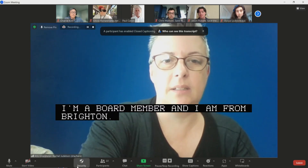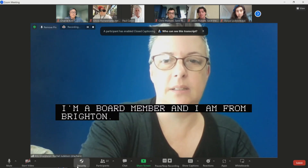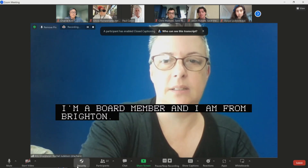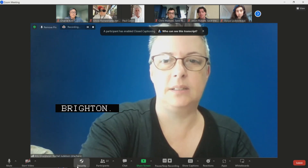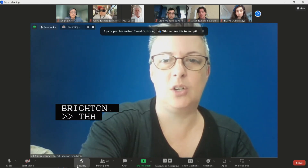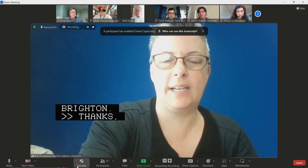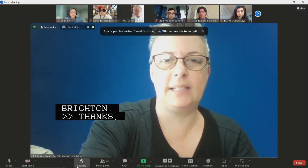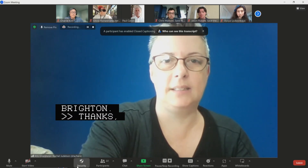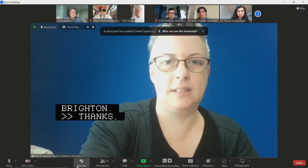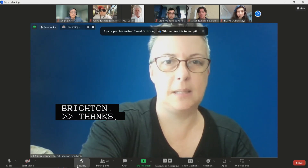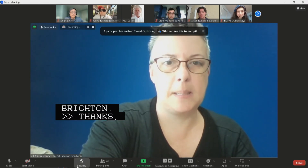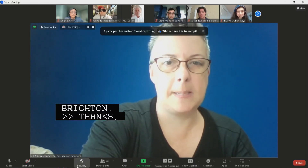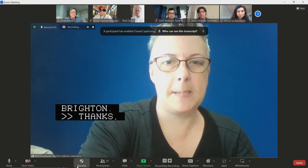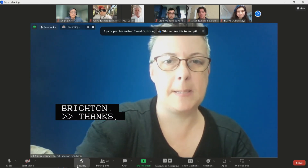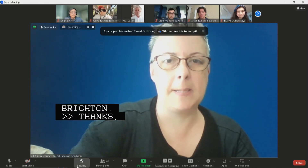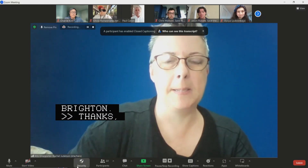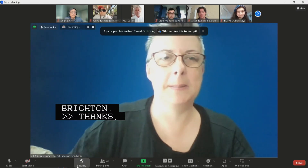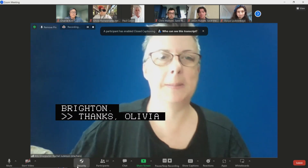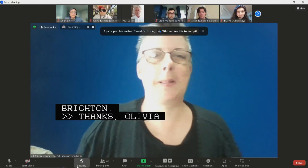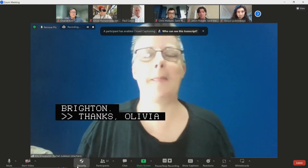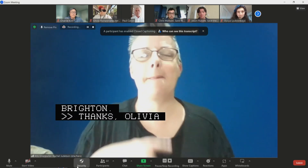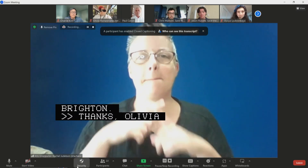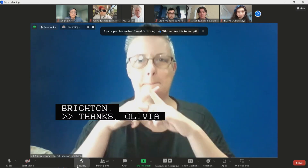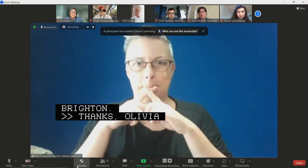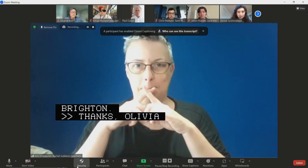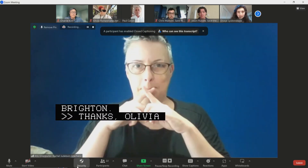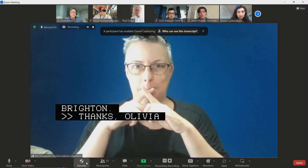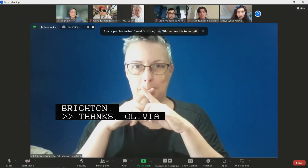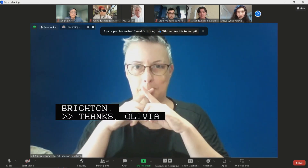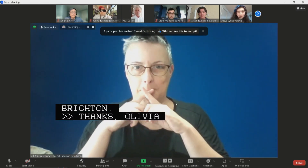Lucia, go ahead.